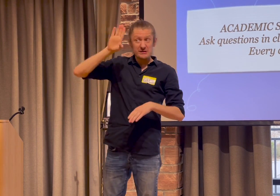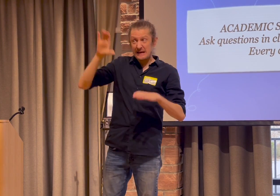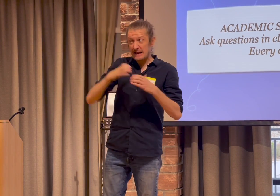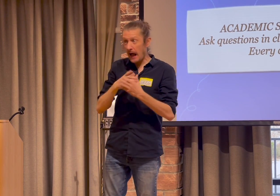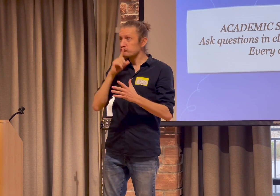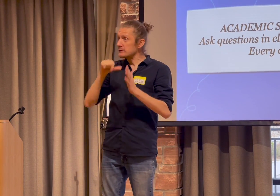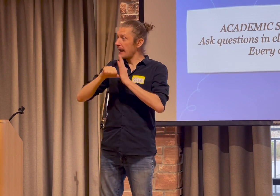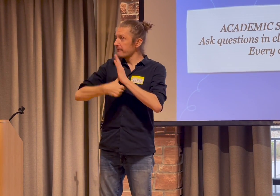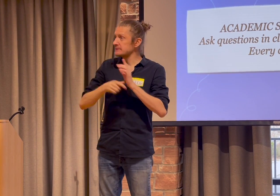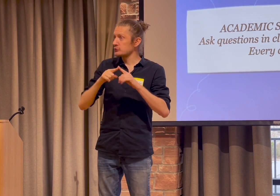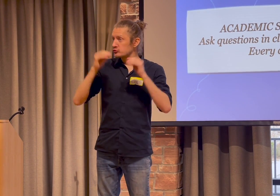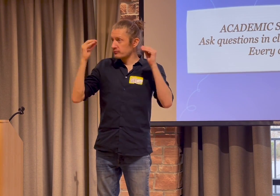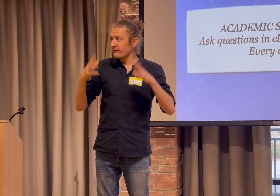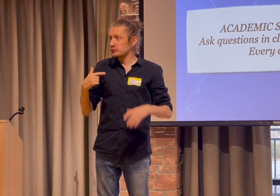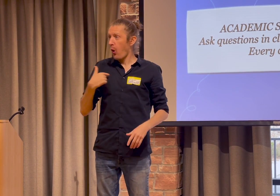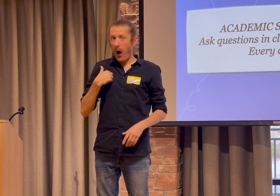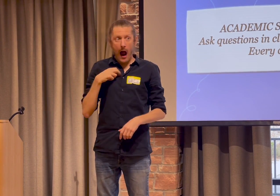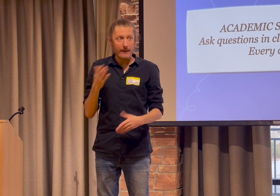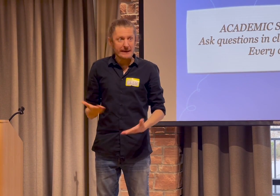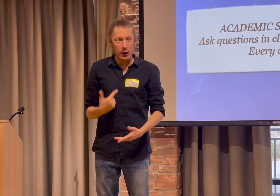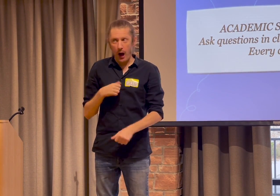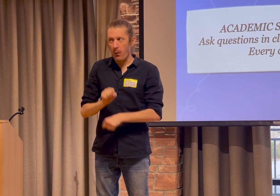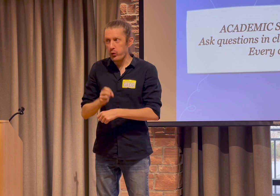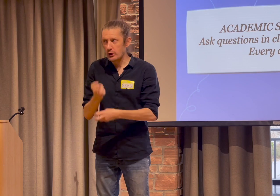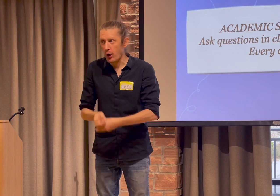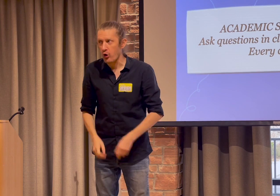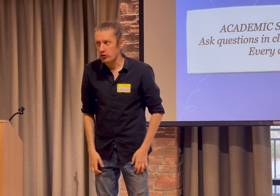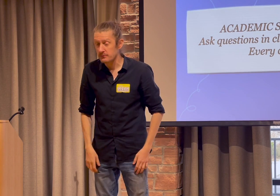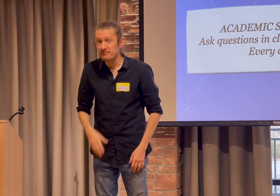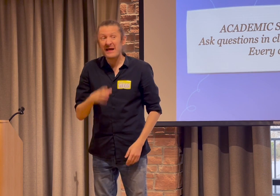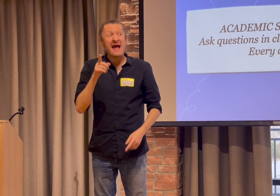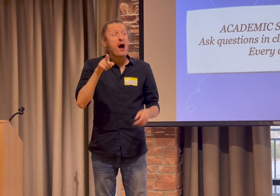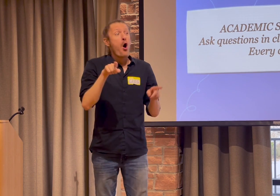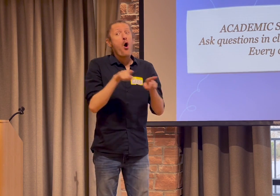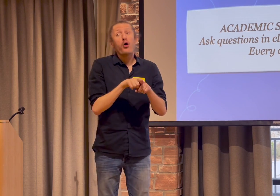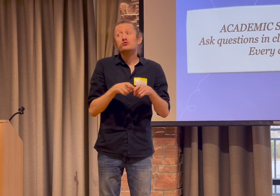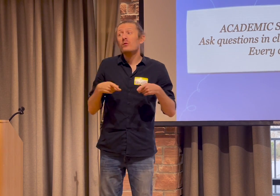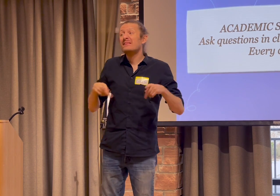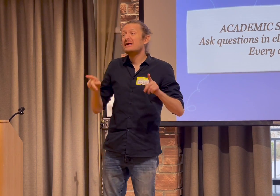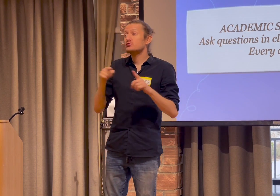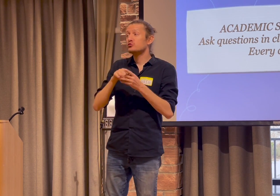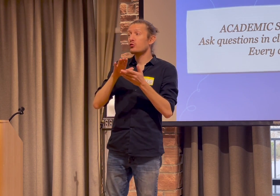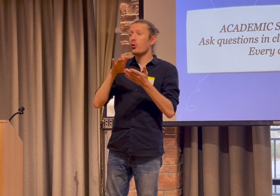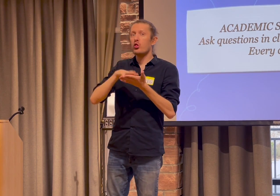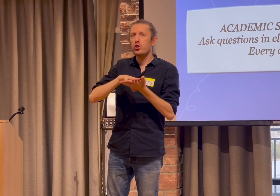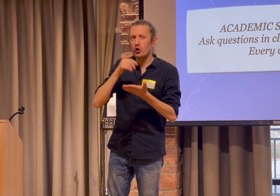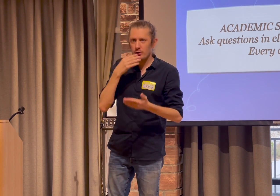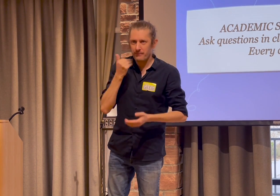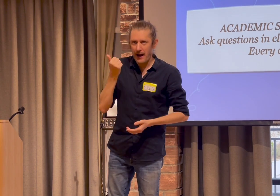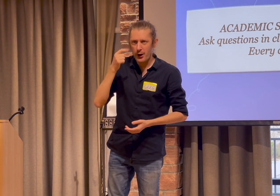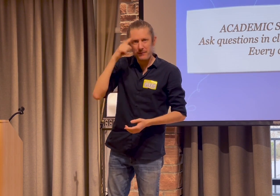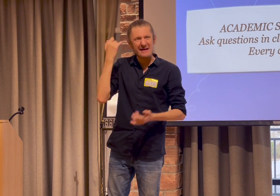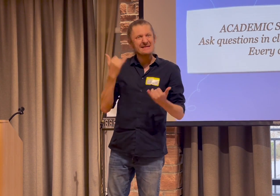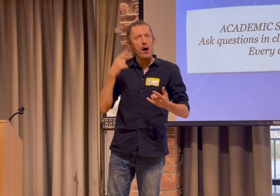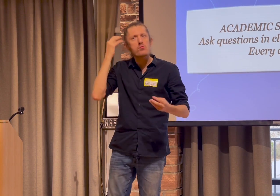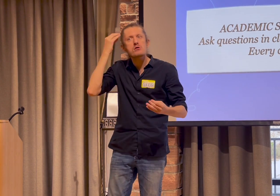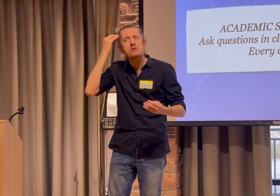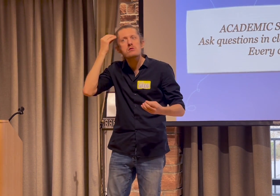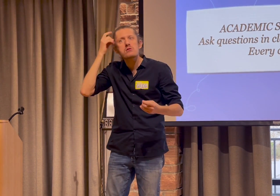They think, we didn't work hard, we didn't participate. So it's important to ask questions in class and tell the teacher, I'm here, I'm